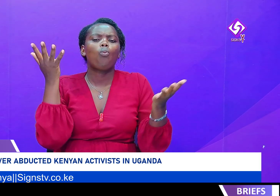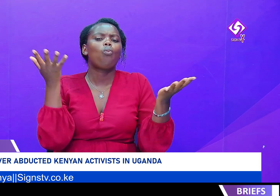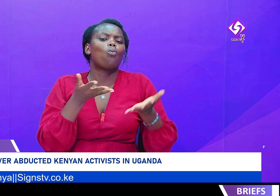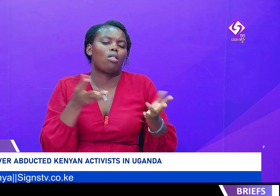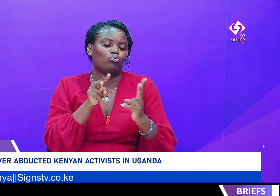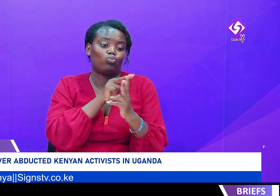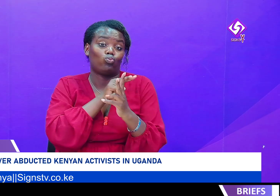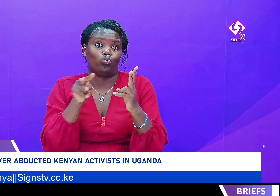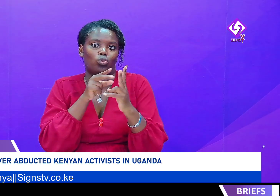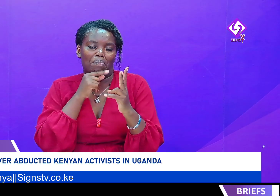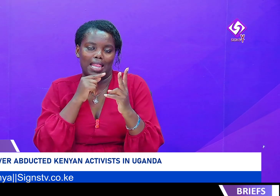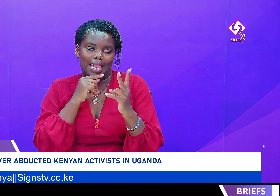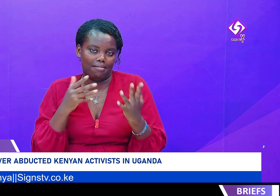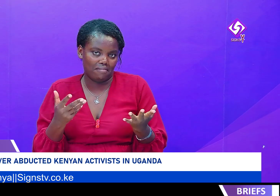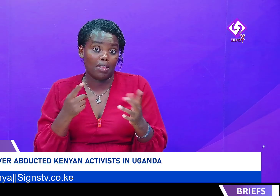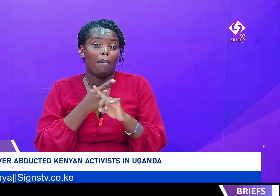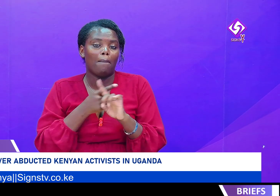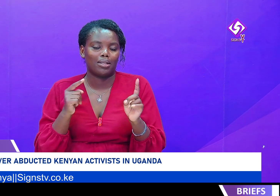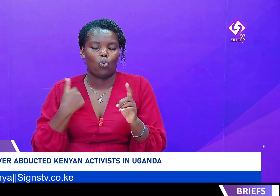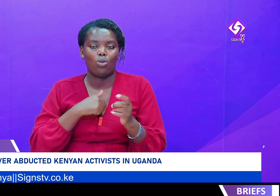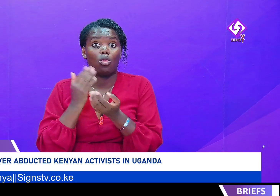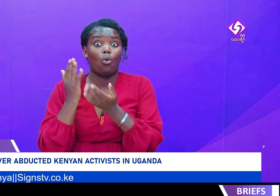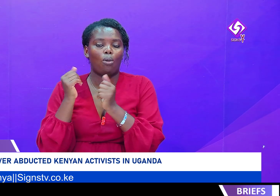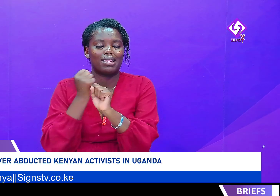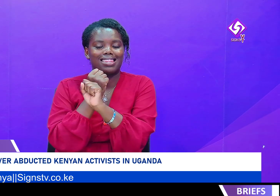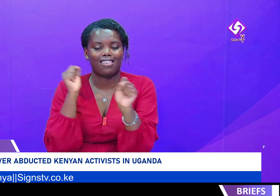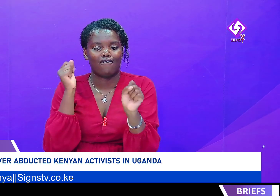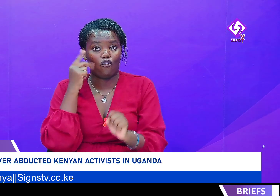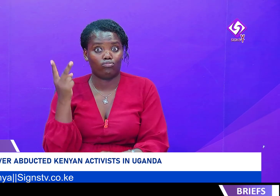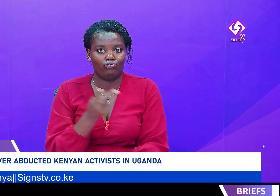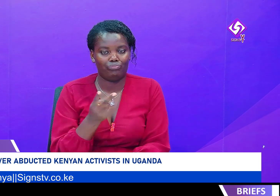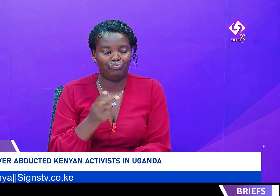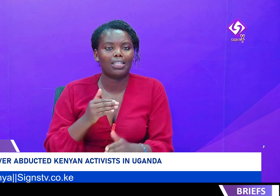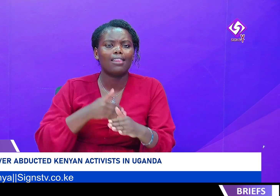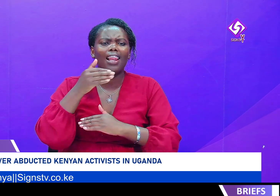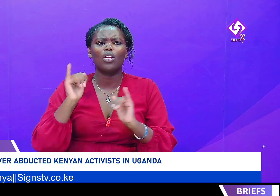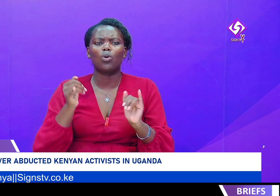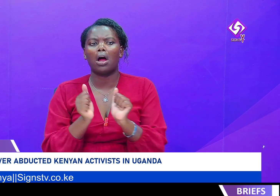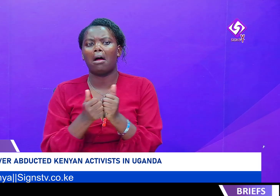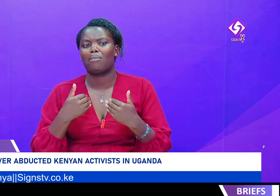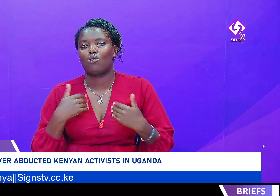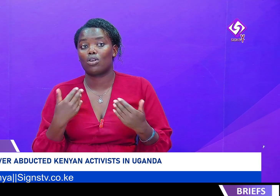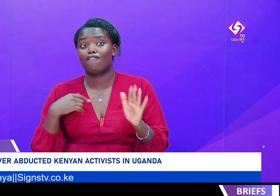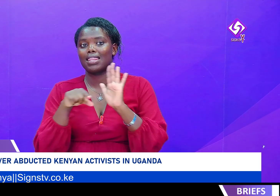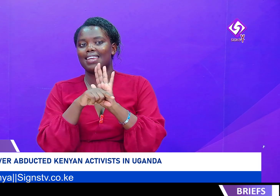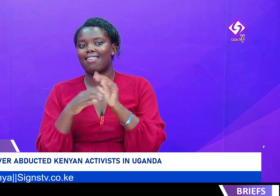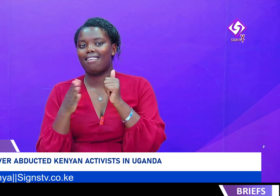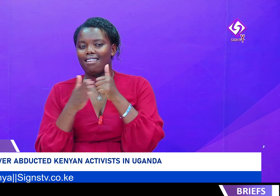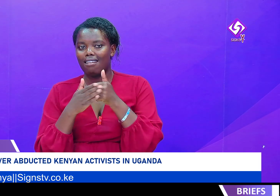peaceful within, and also the two are being kept safe and the safety of the two. On other news